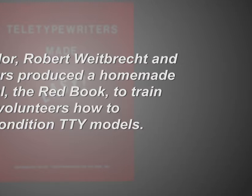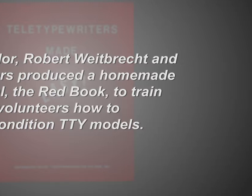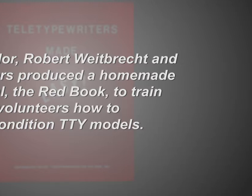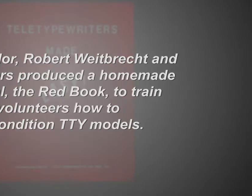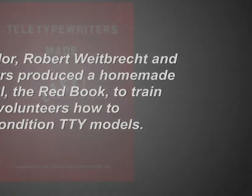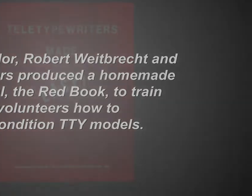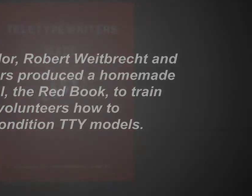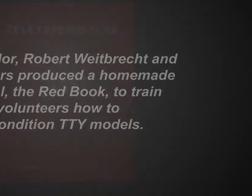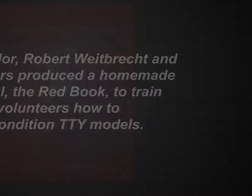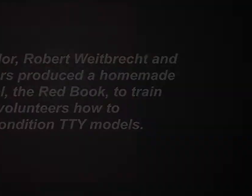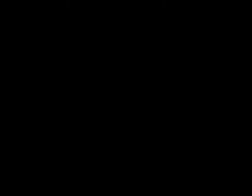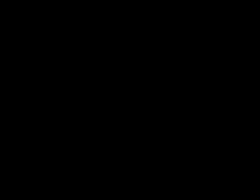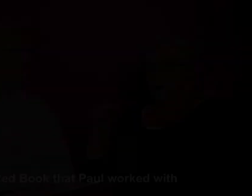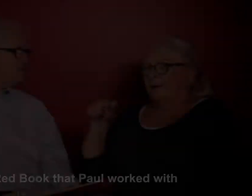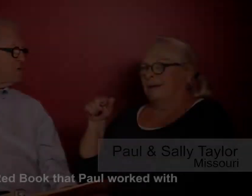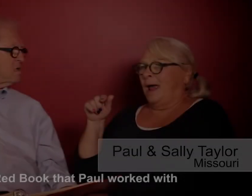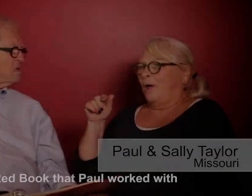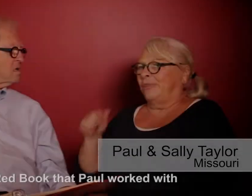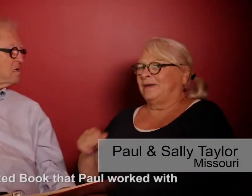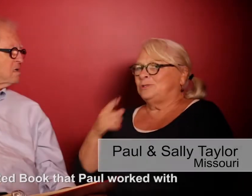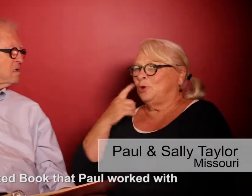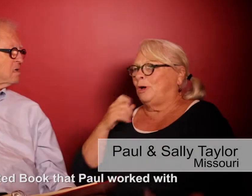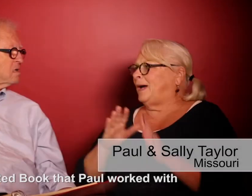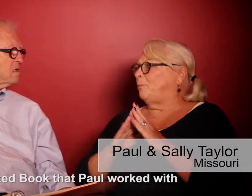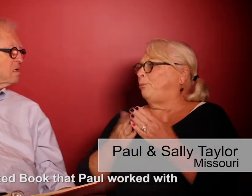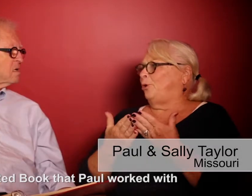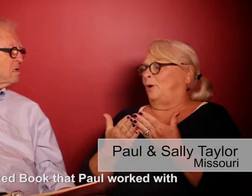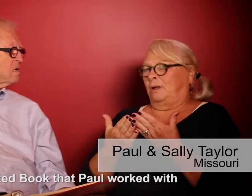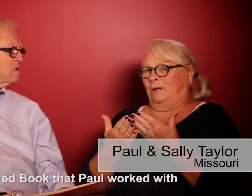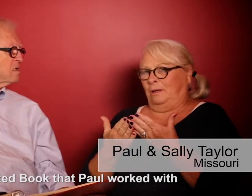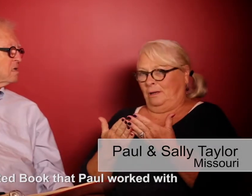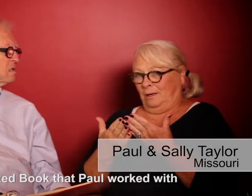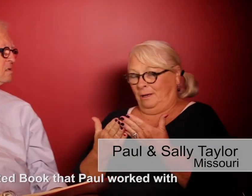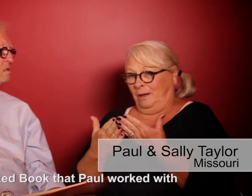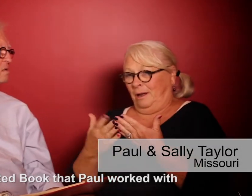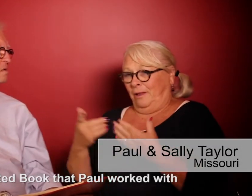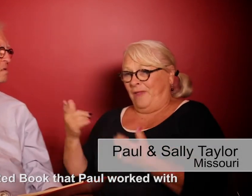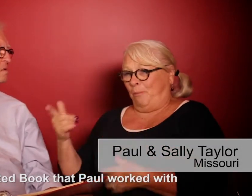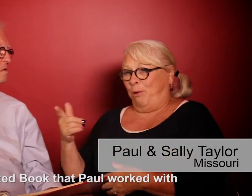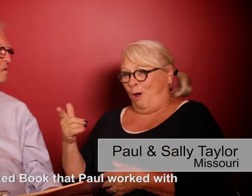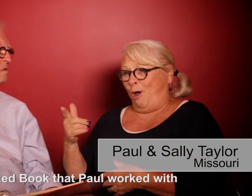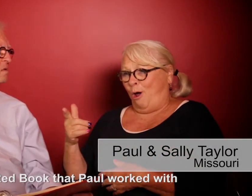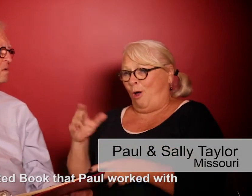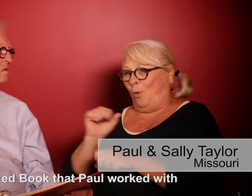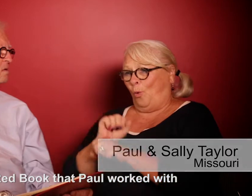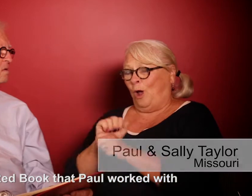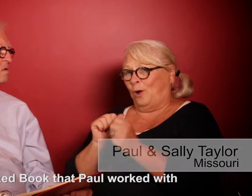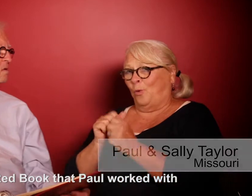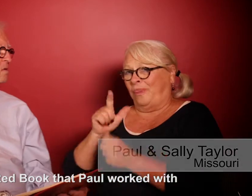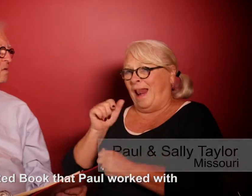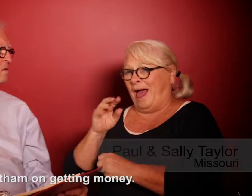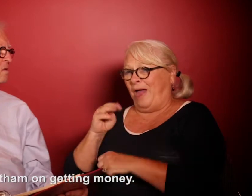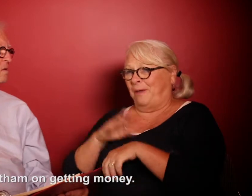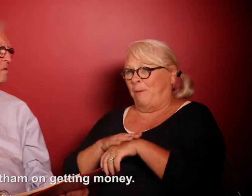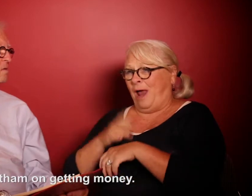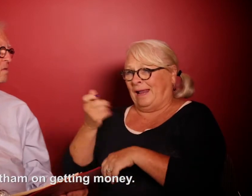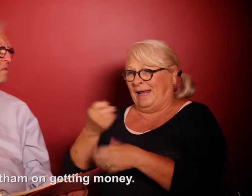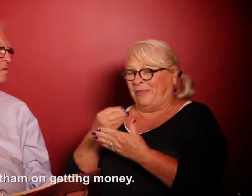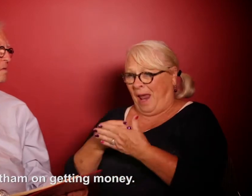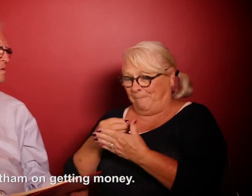TTY models. Now, there's a book. That's how it works at the Montgomery Assembly.